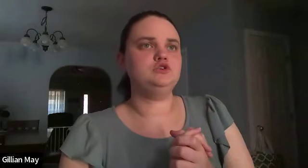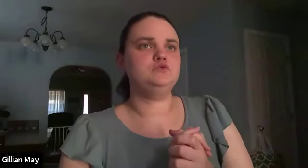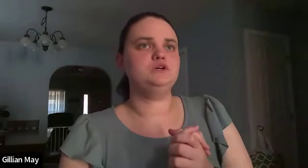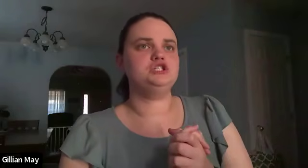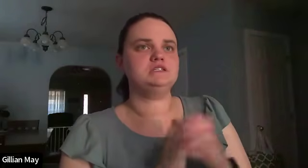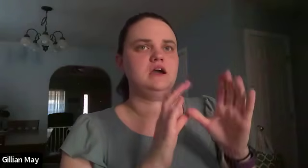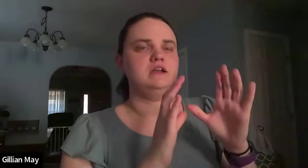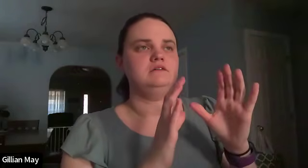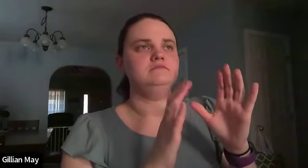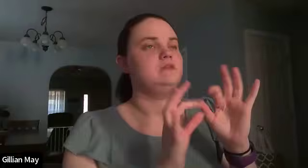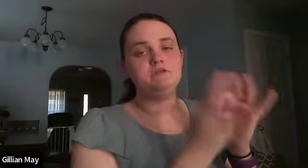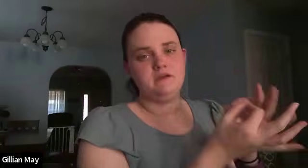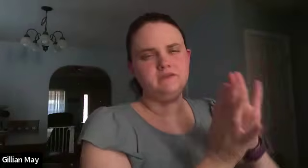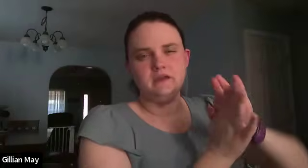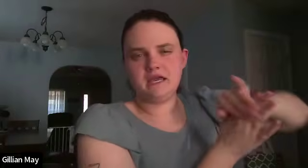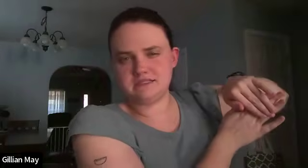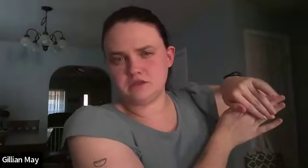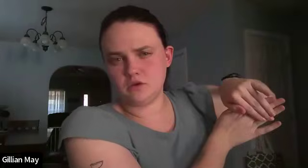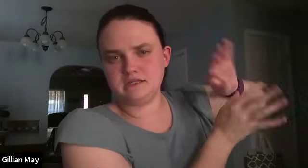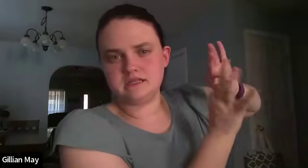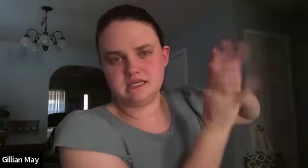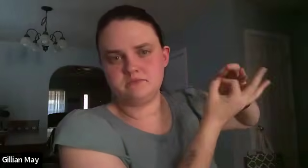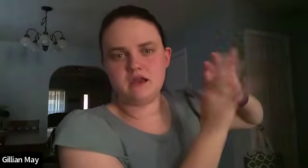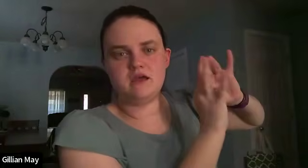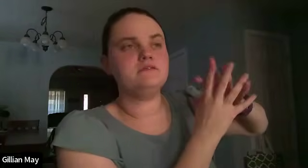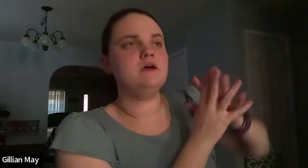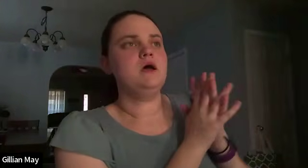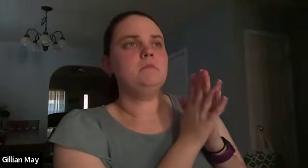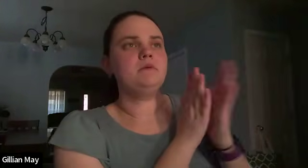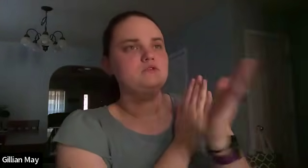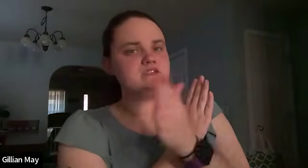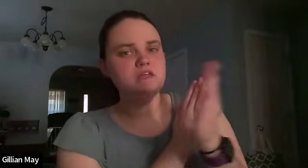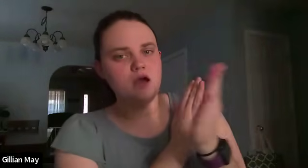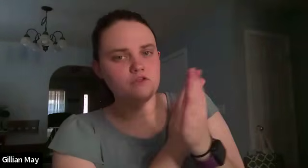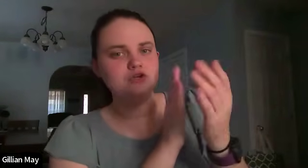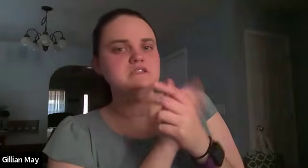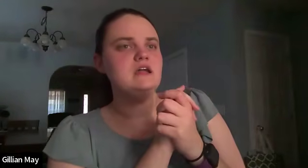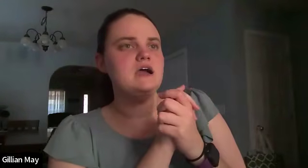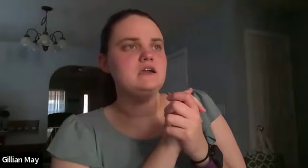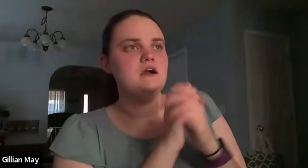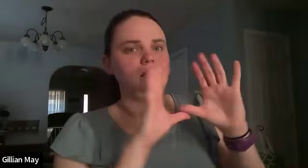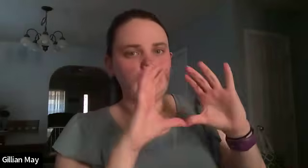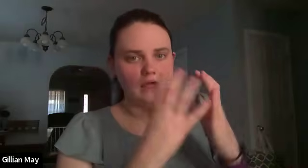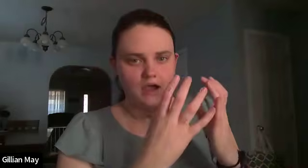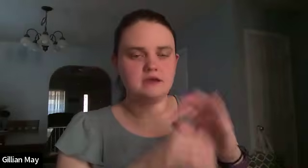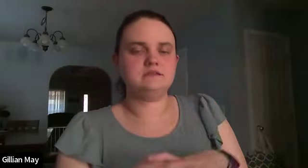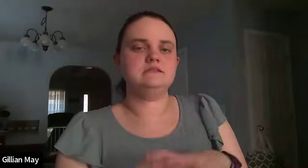you would just kind of, not with family. Family has its own. It does keep that F. But most of the others, like a class,